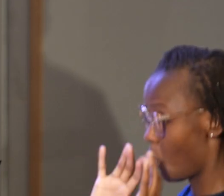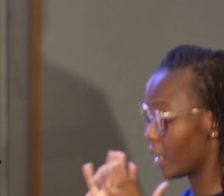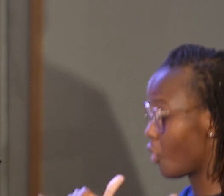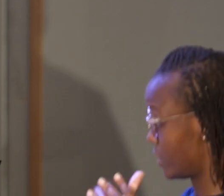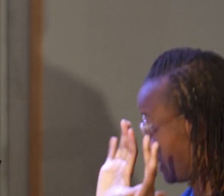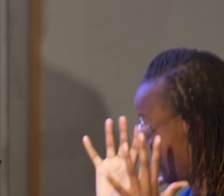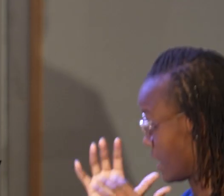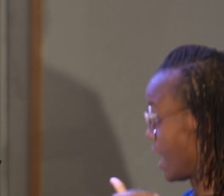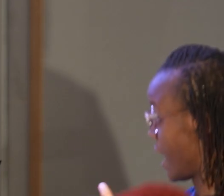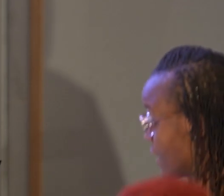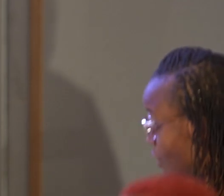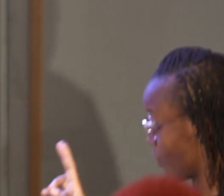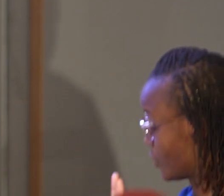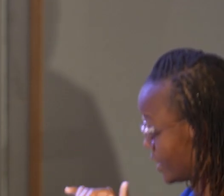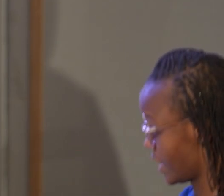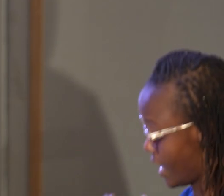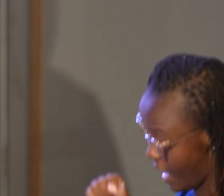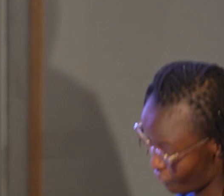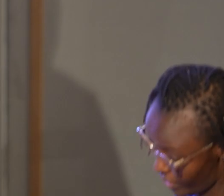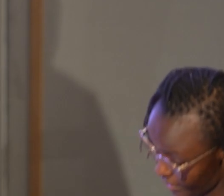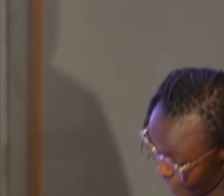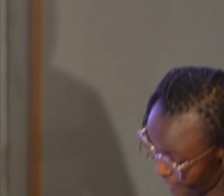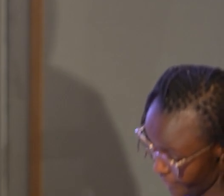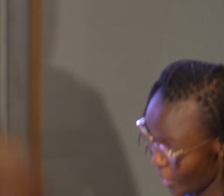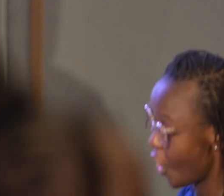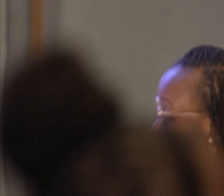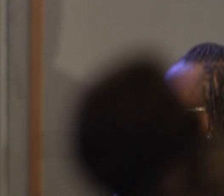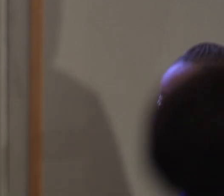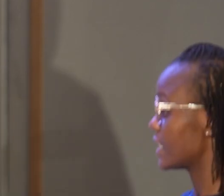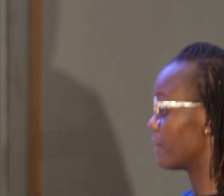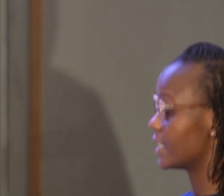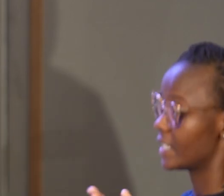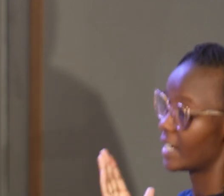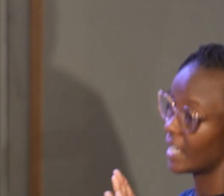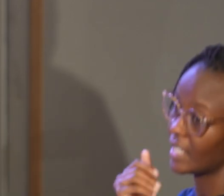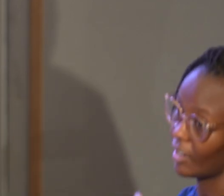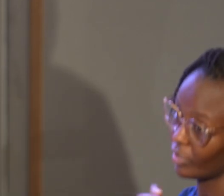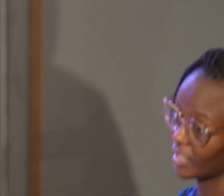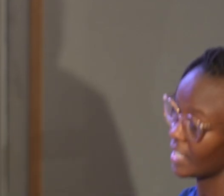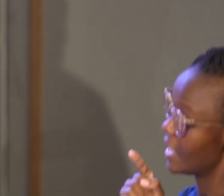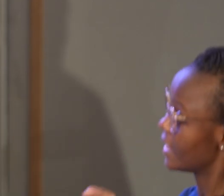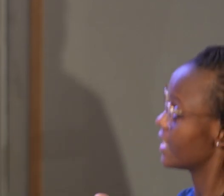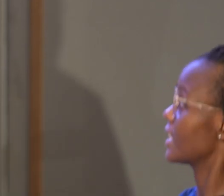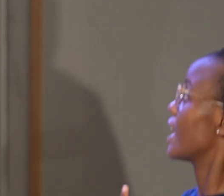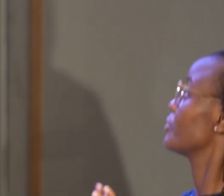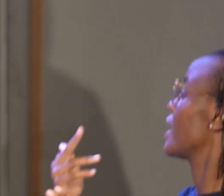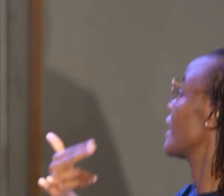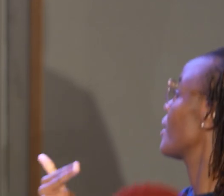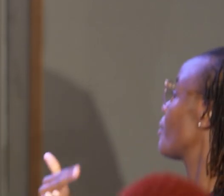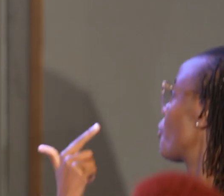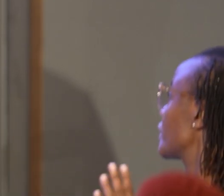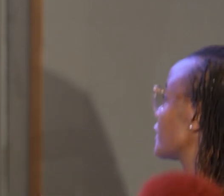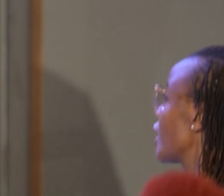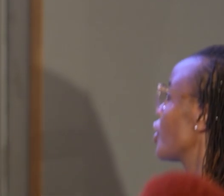which we use in our advocacy or disability rights advocacy. This instrument is called